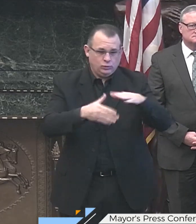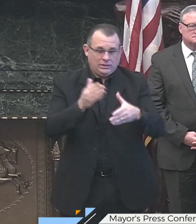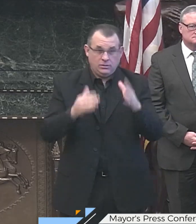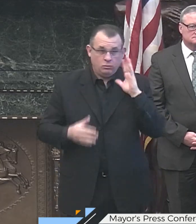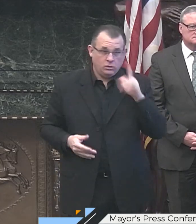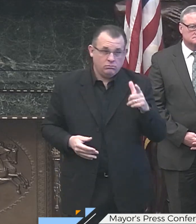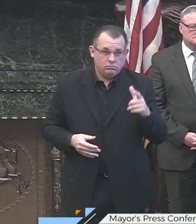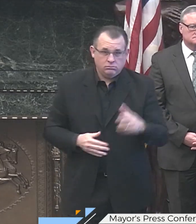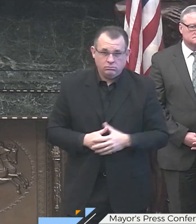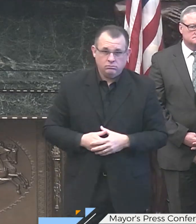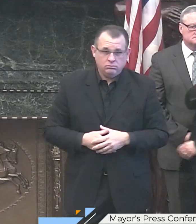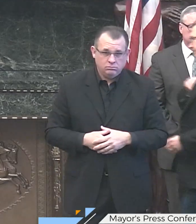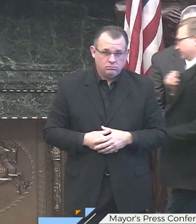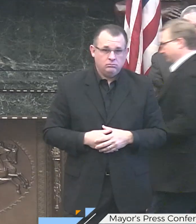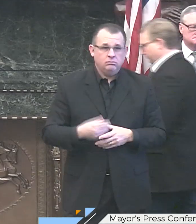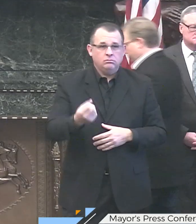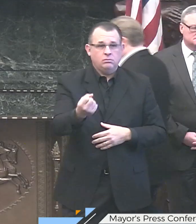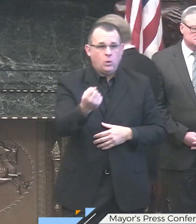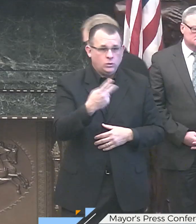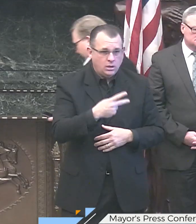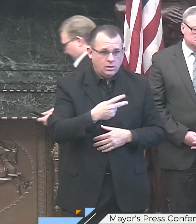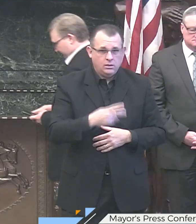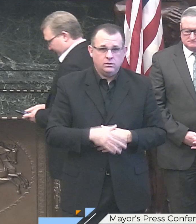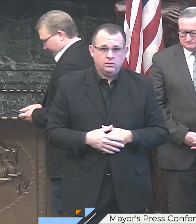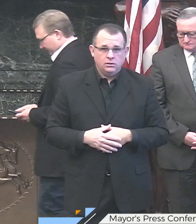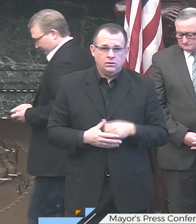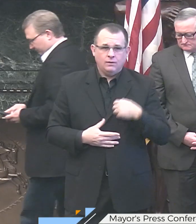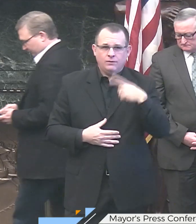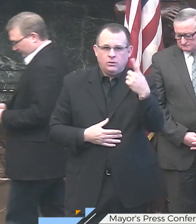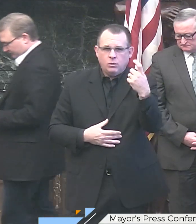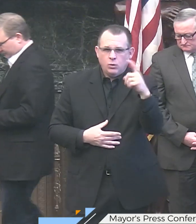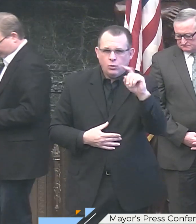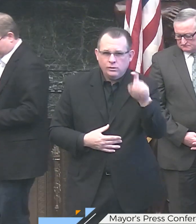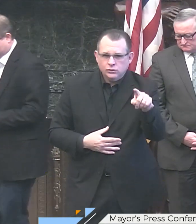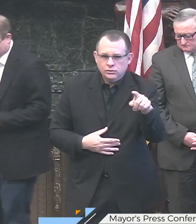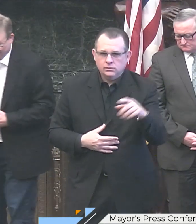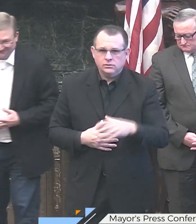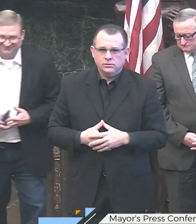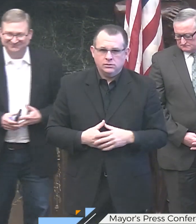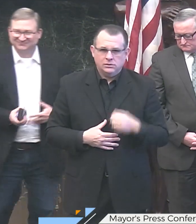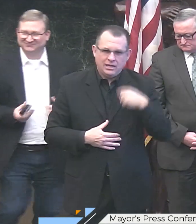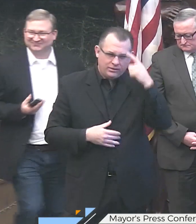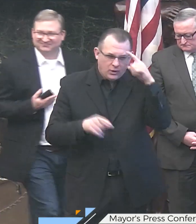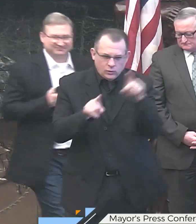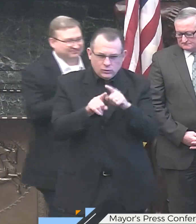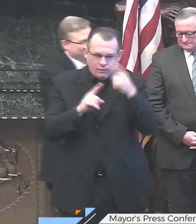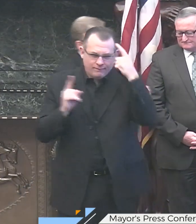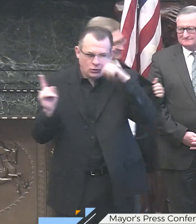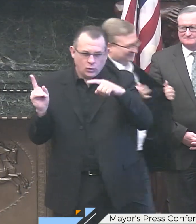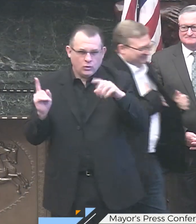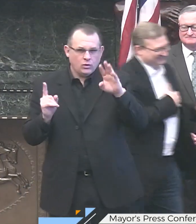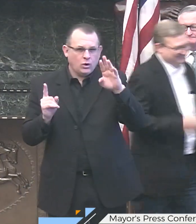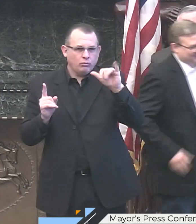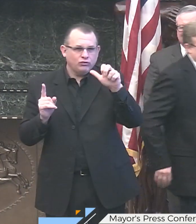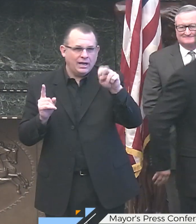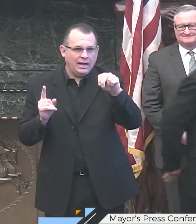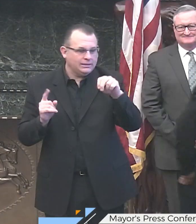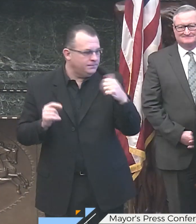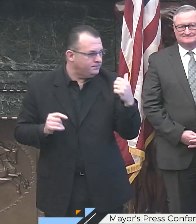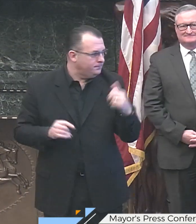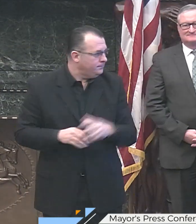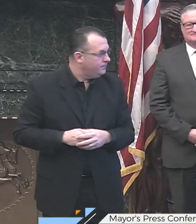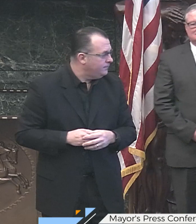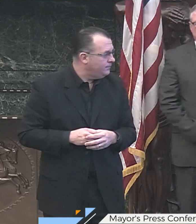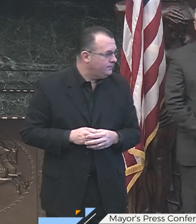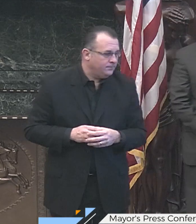Okay. And one last question, which is probably also for Brian. The correctional